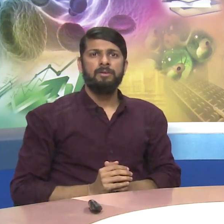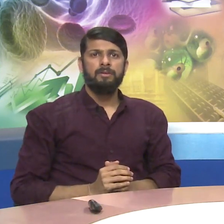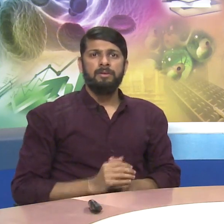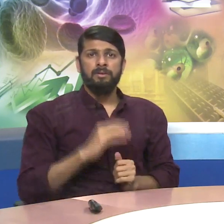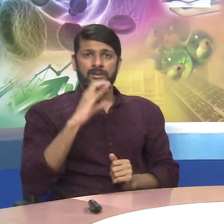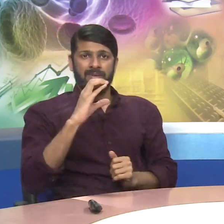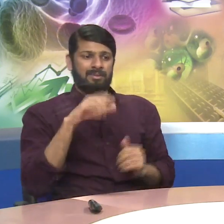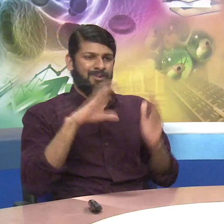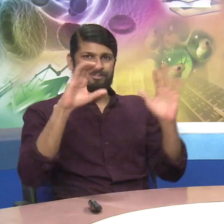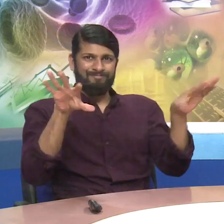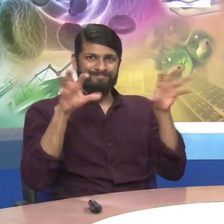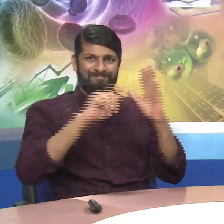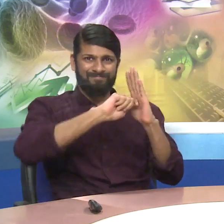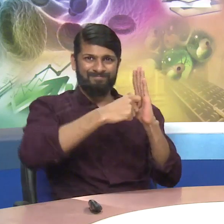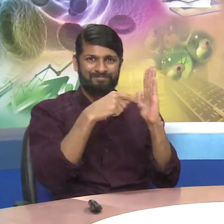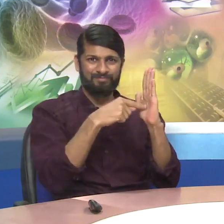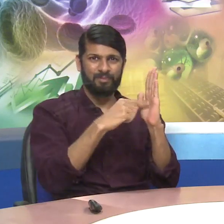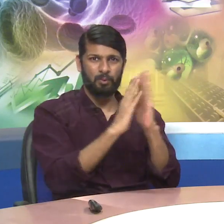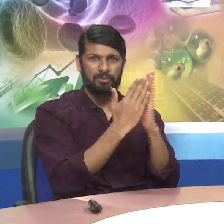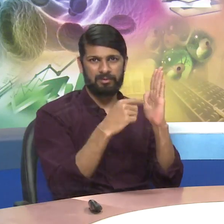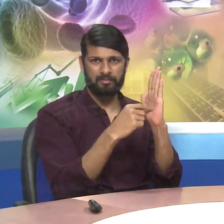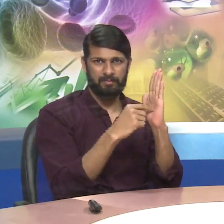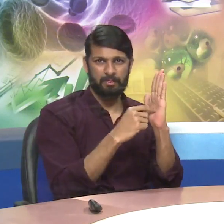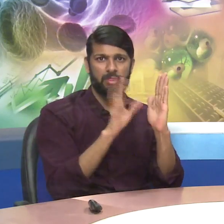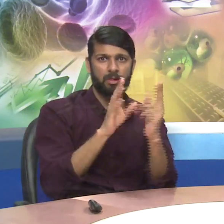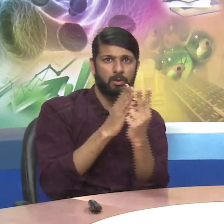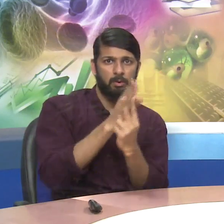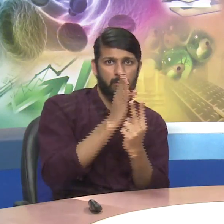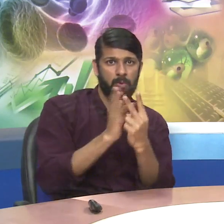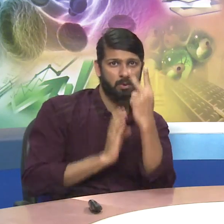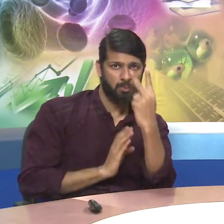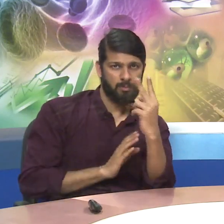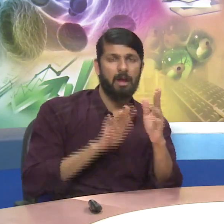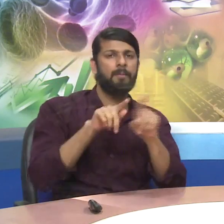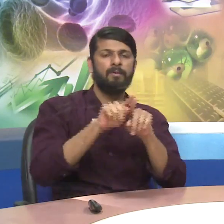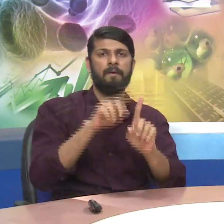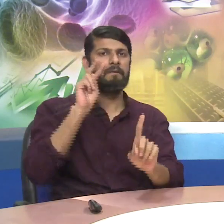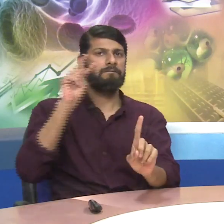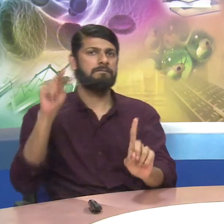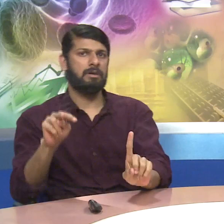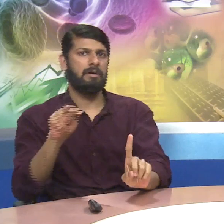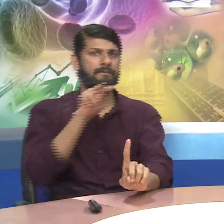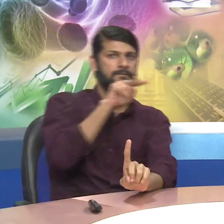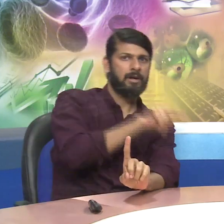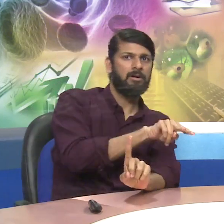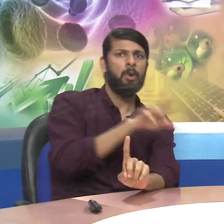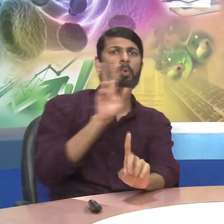The Constitution is concerned with the two